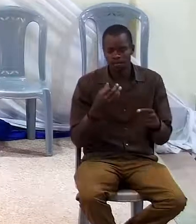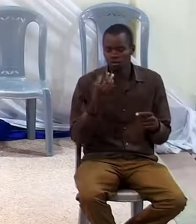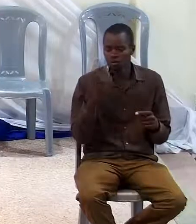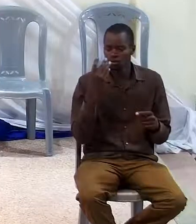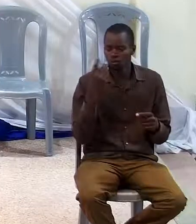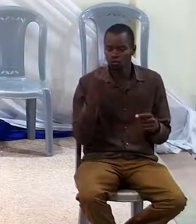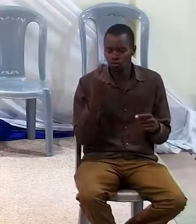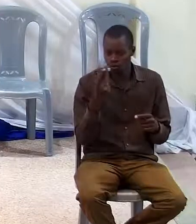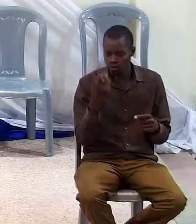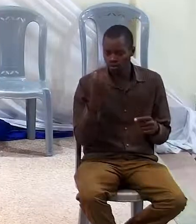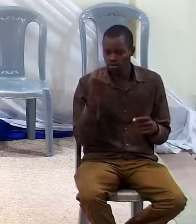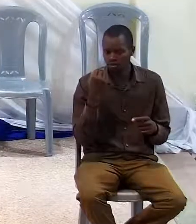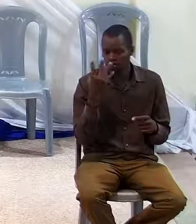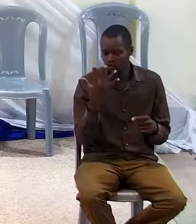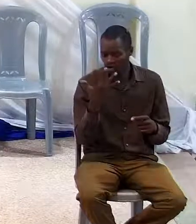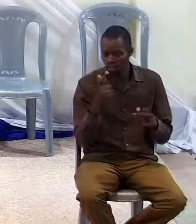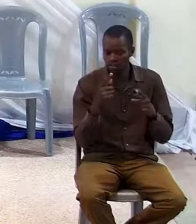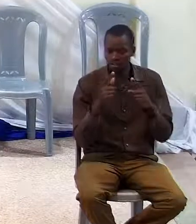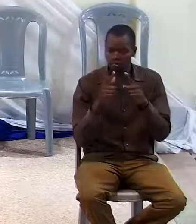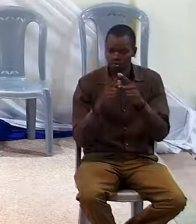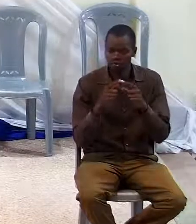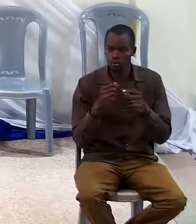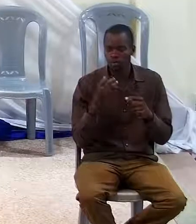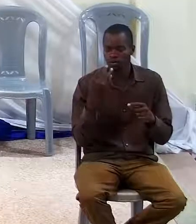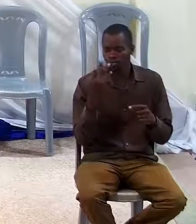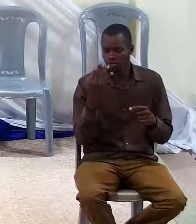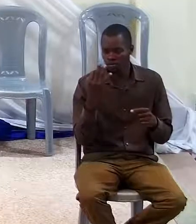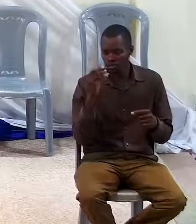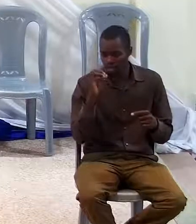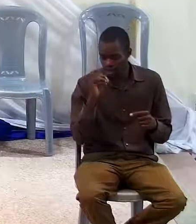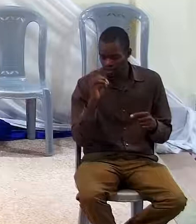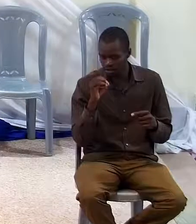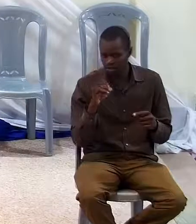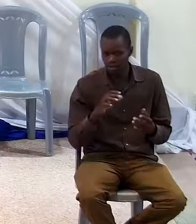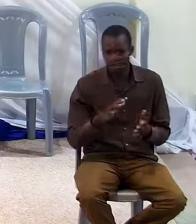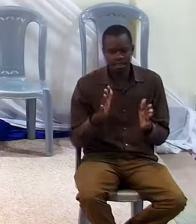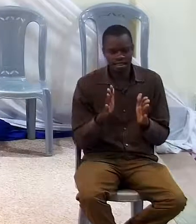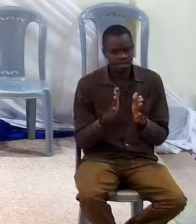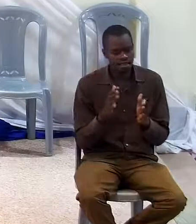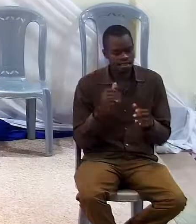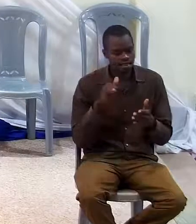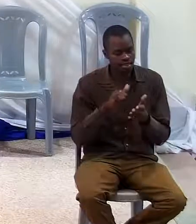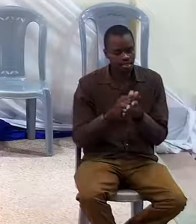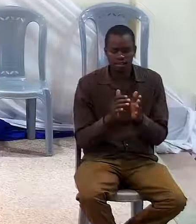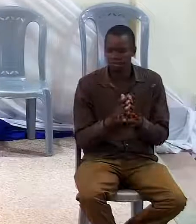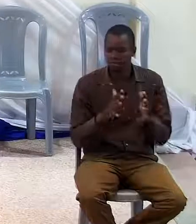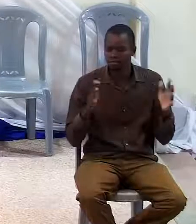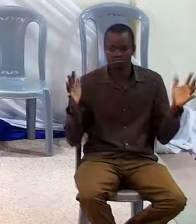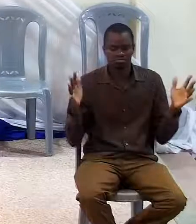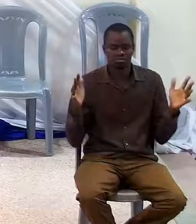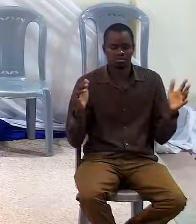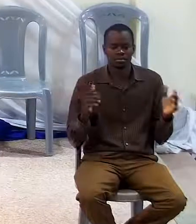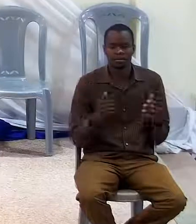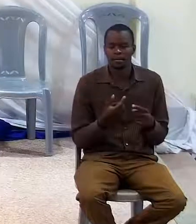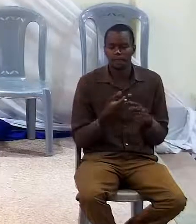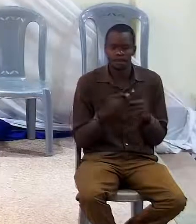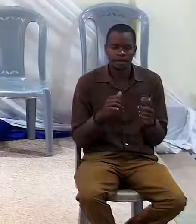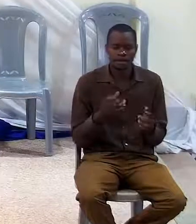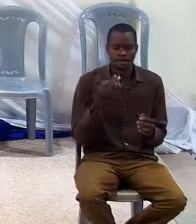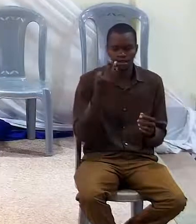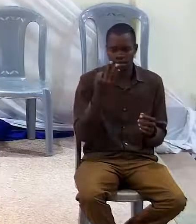mass index of 30 and more, that is the category of